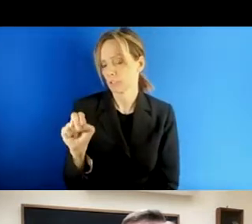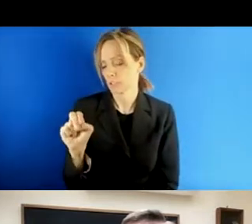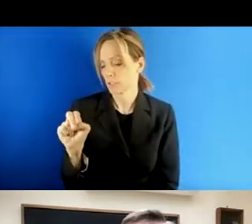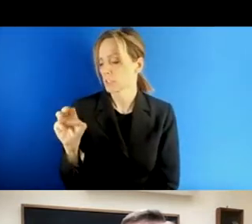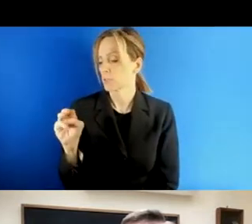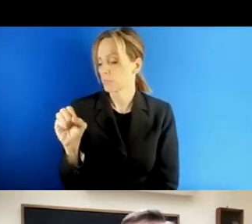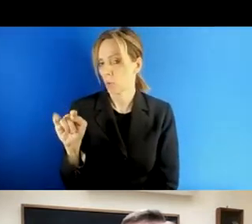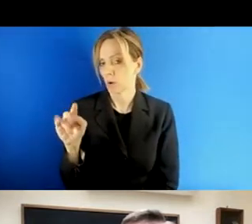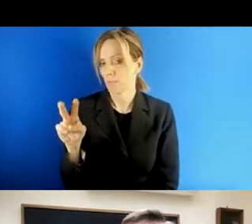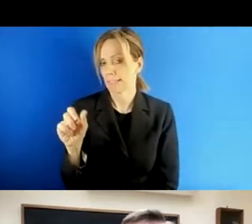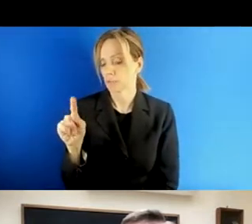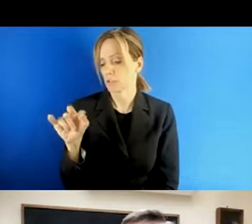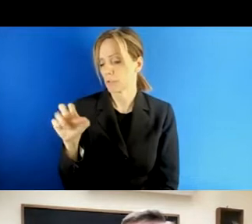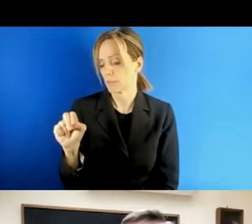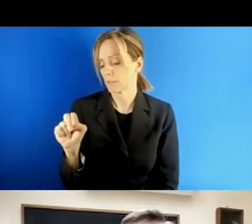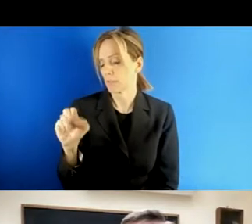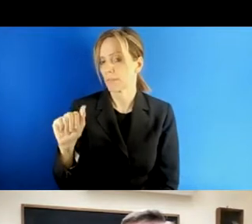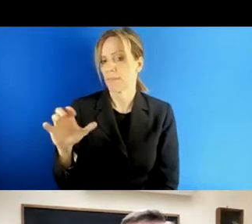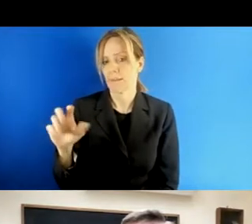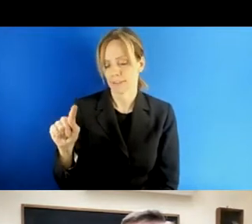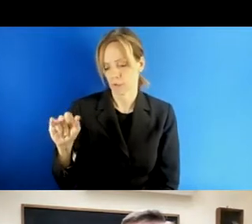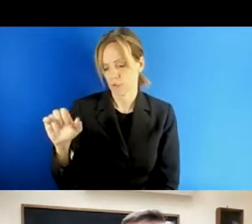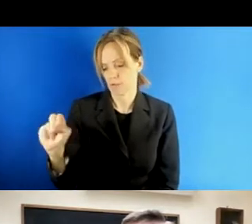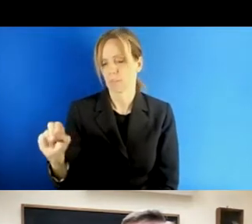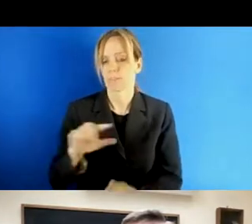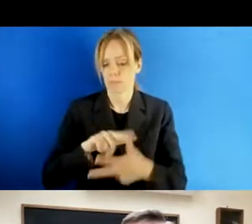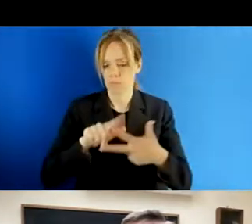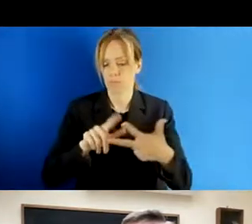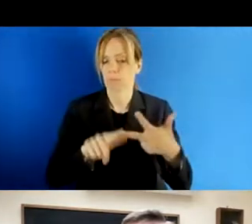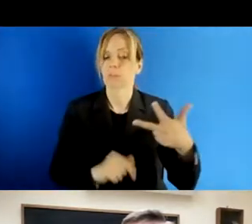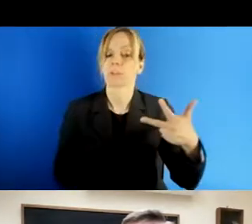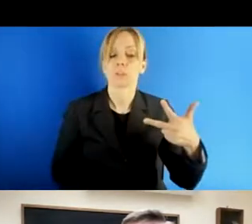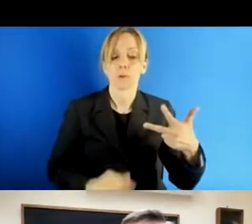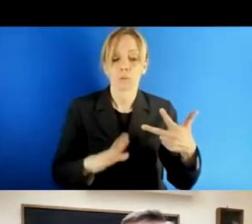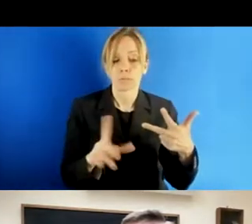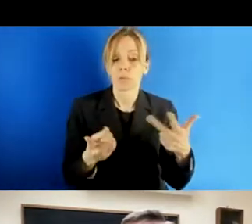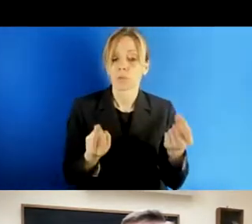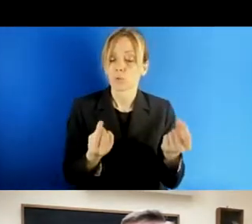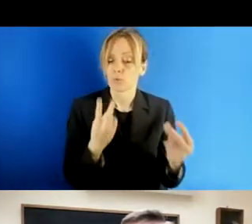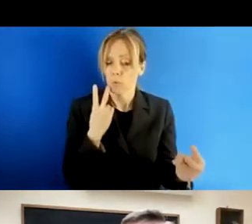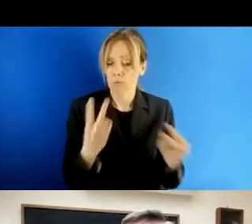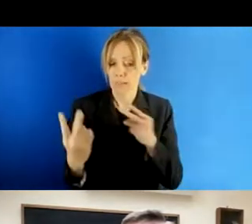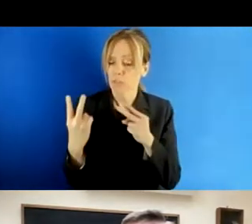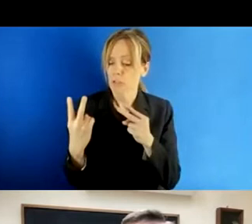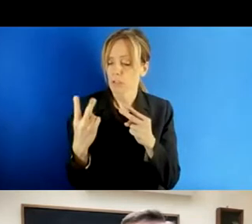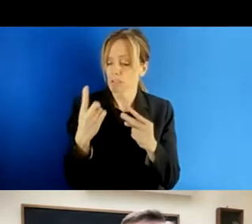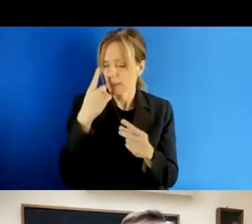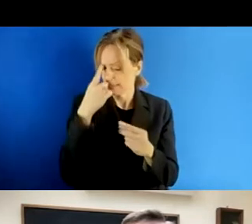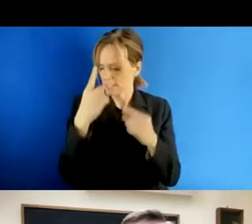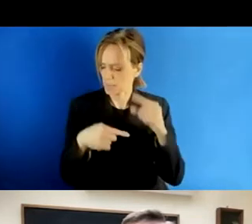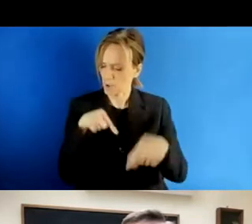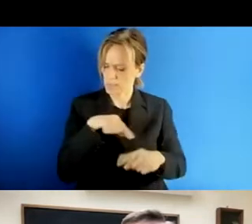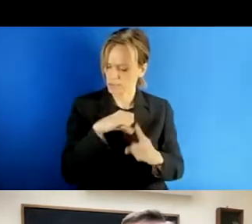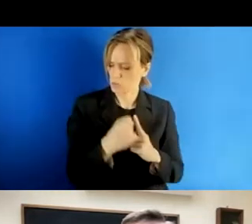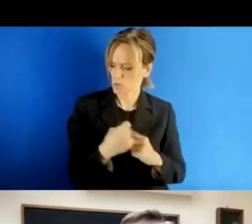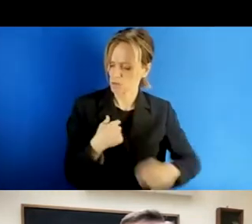reflection? Cocking their head, the student reflects on the interactional work they've been involved in, and they recognize the injustice.